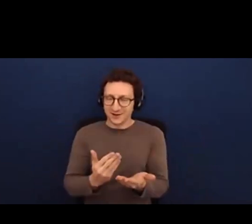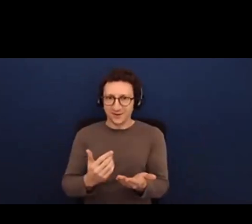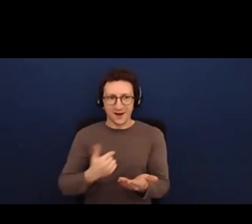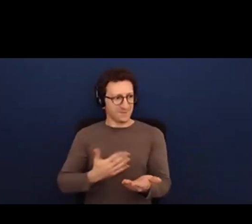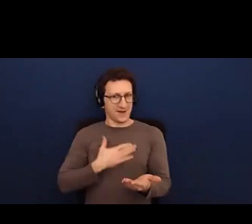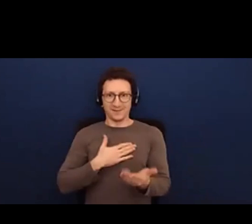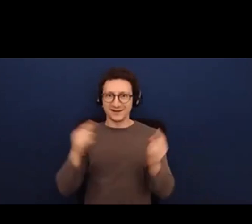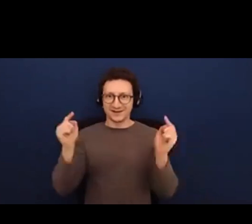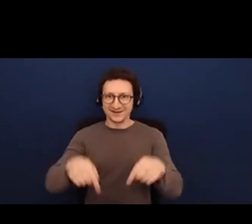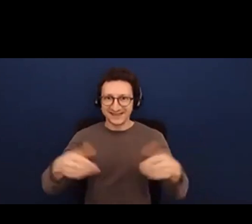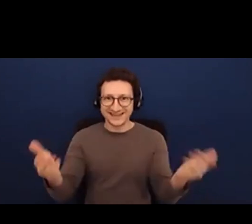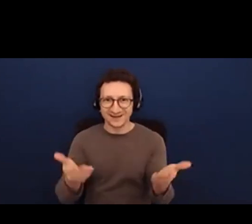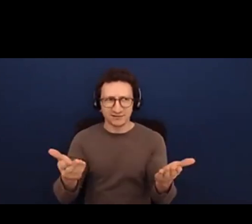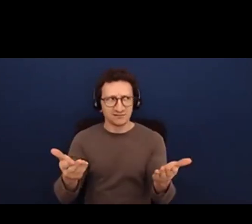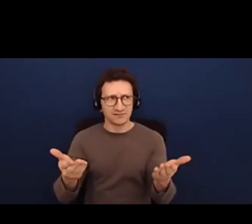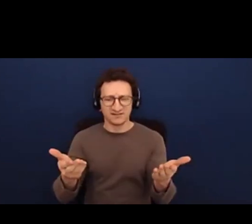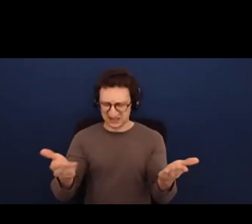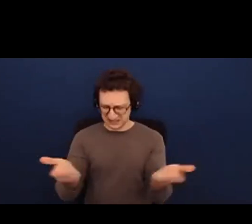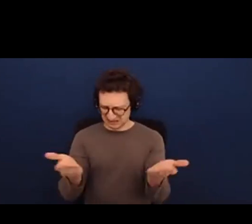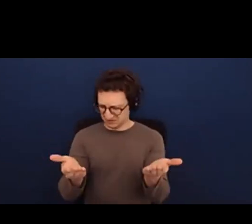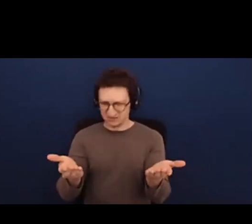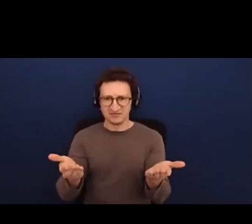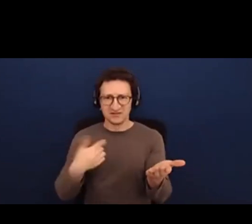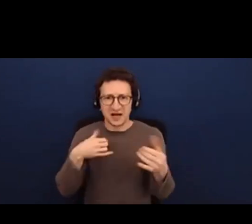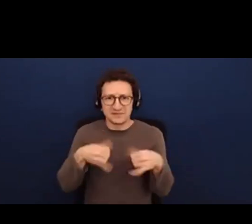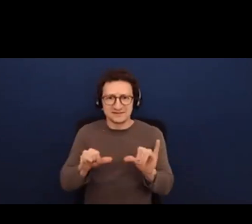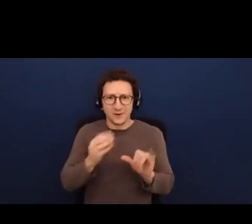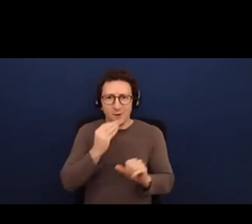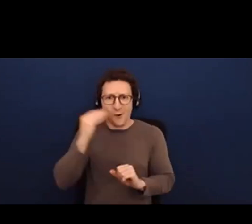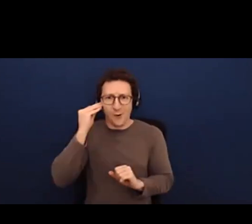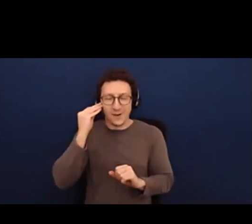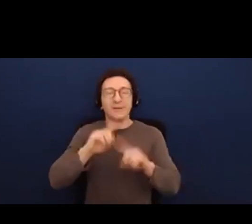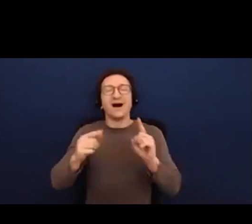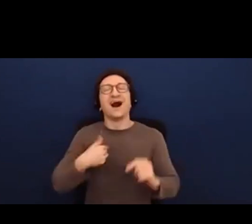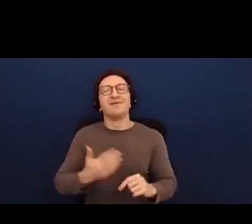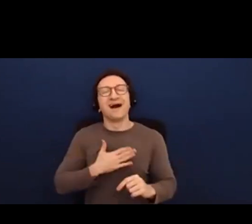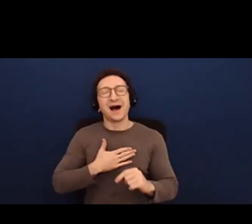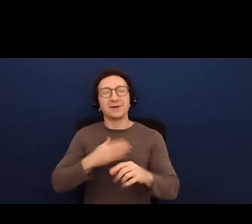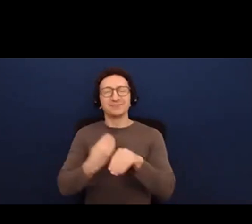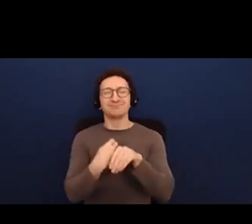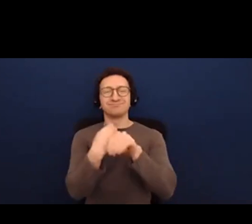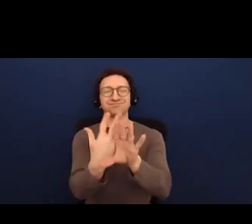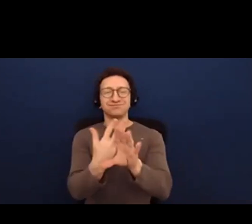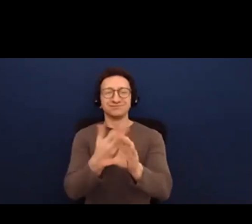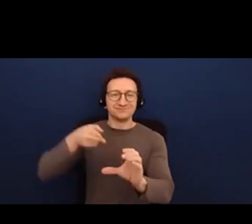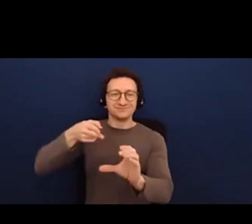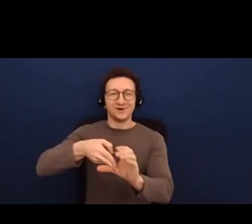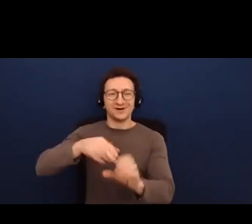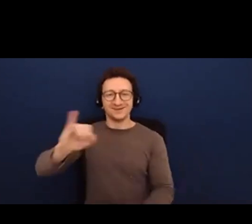here in my own house, but virtually at the seminary. Just